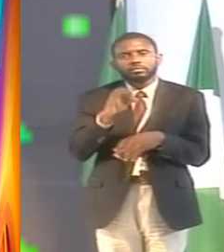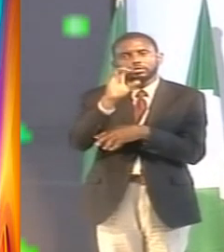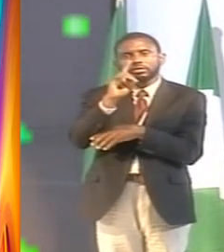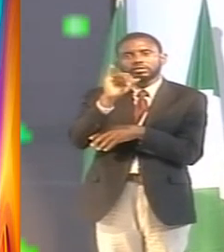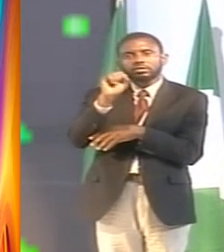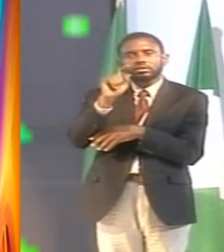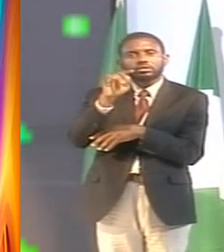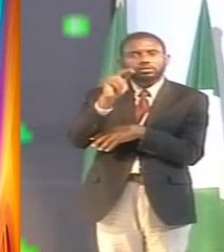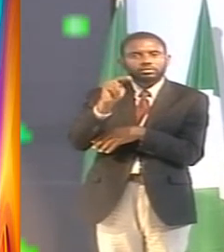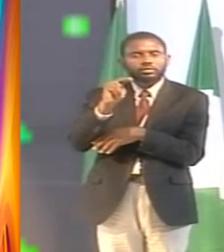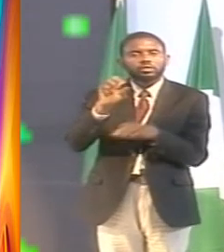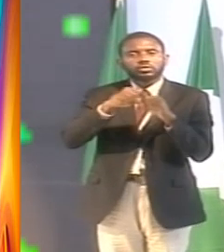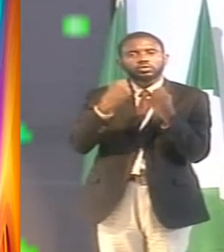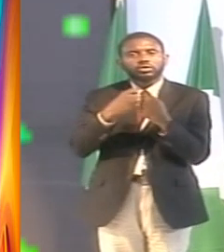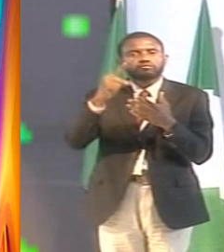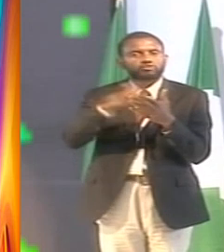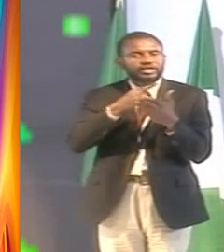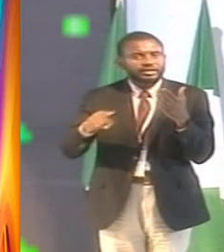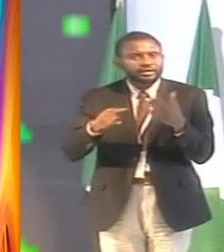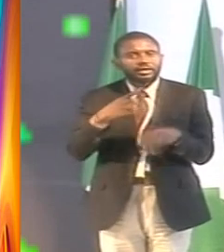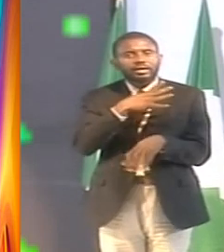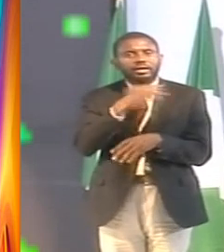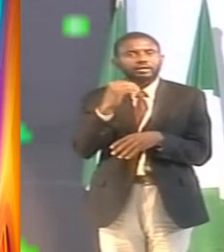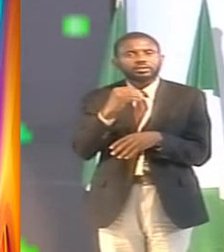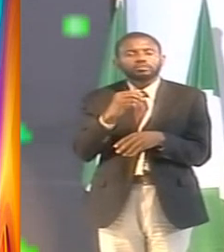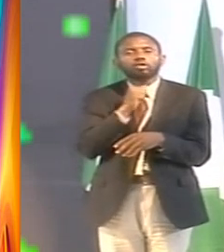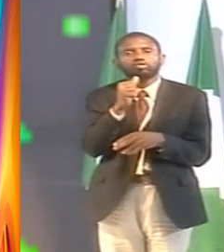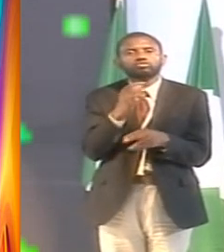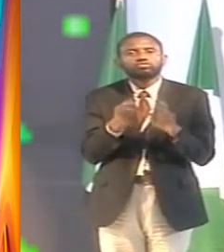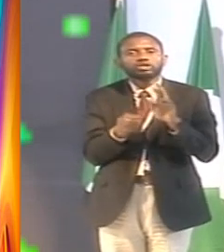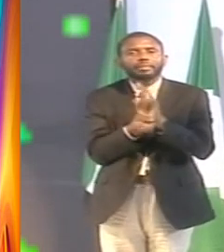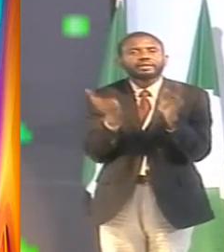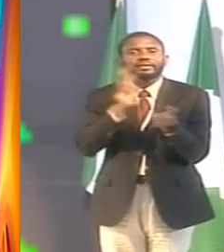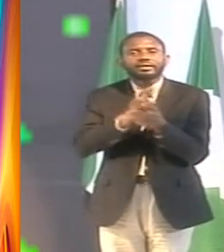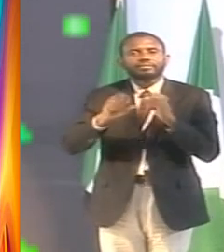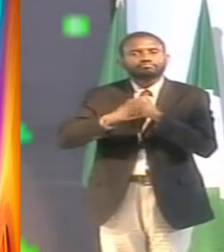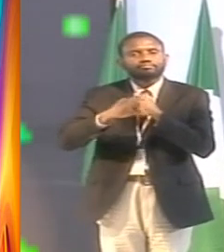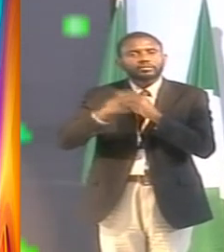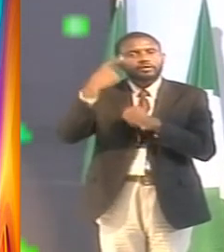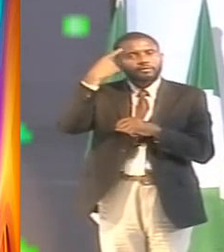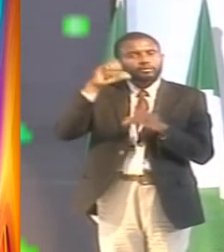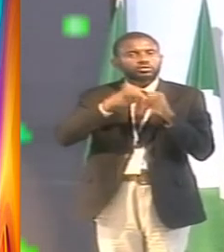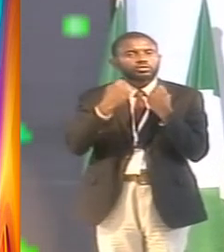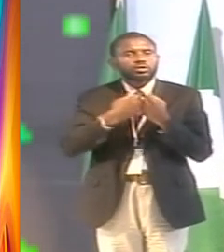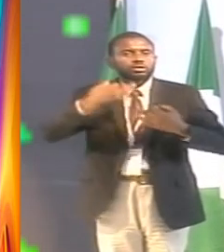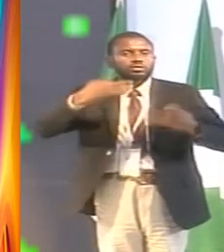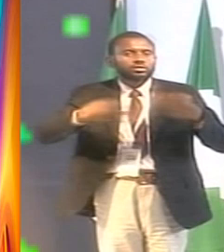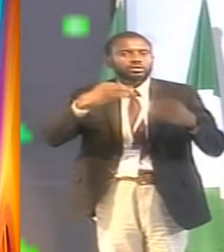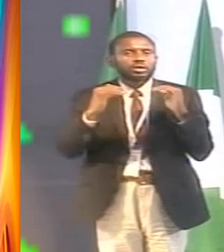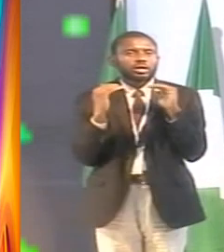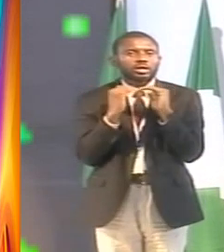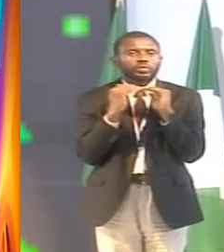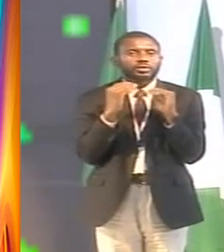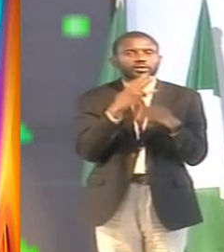irrepressible social critic, and an unrepentant advocate of social justice, equity, and a